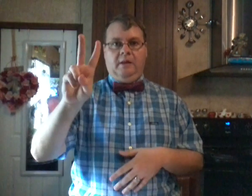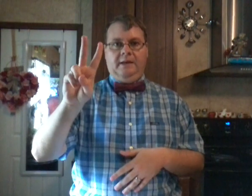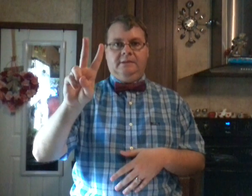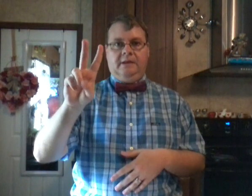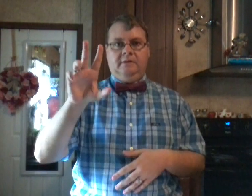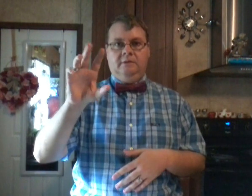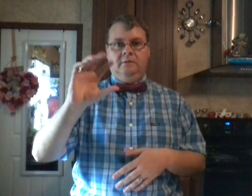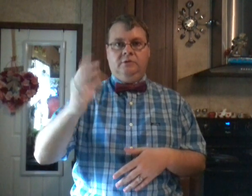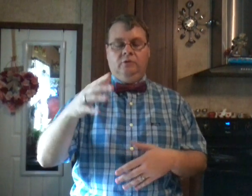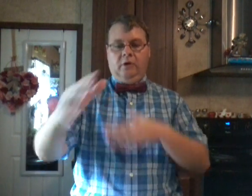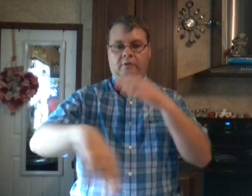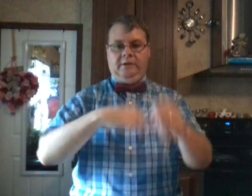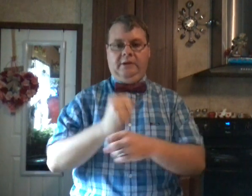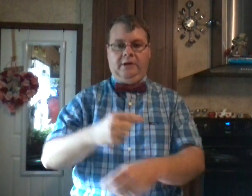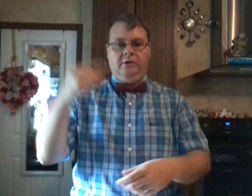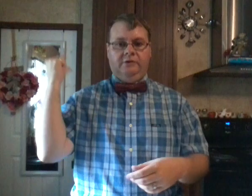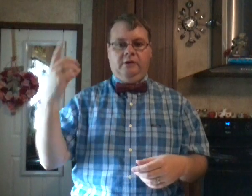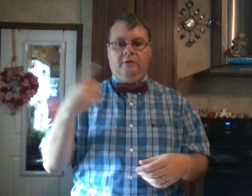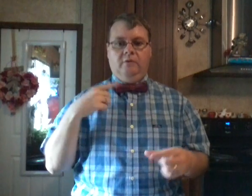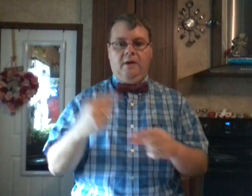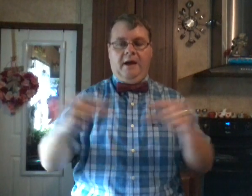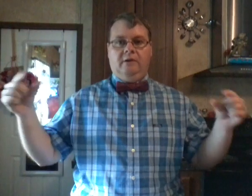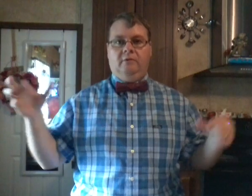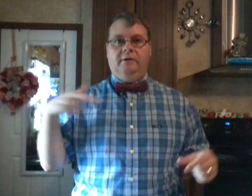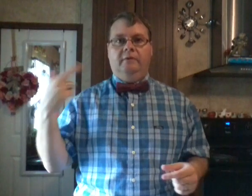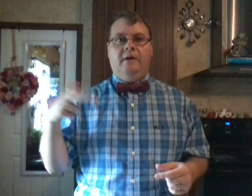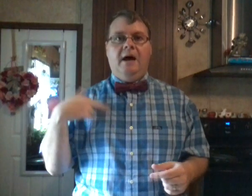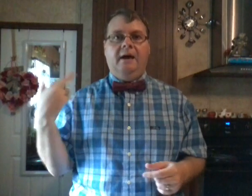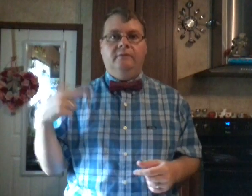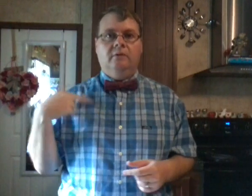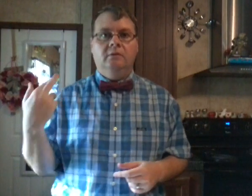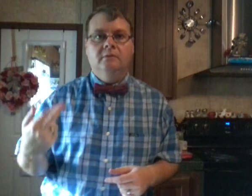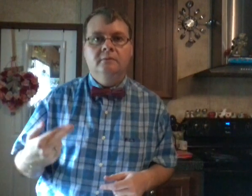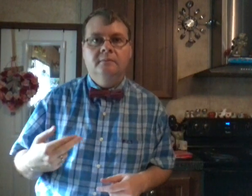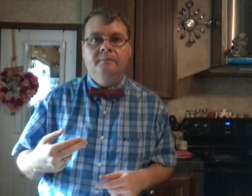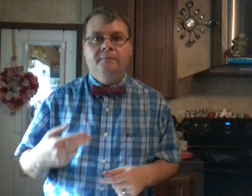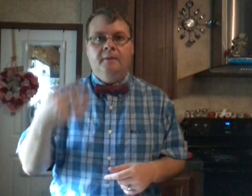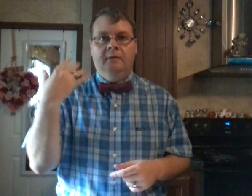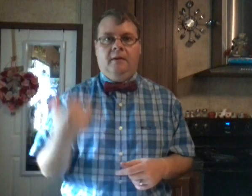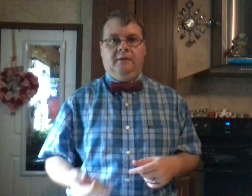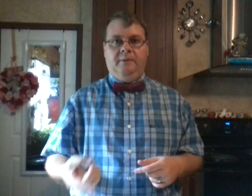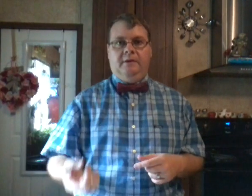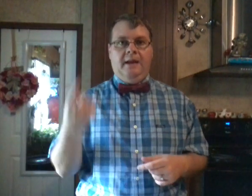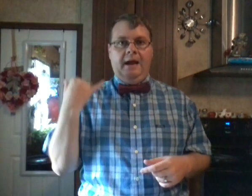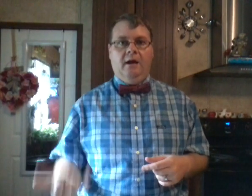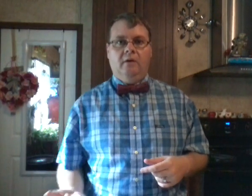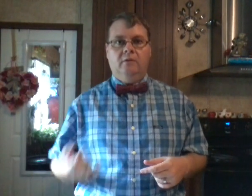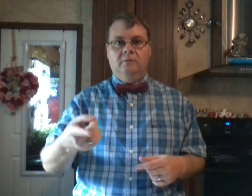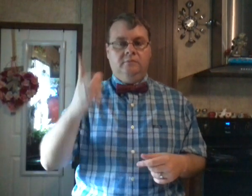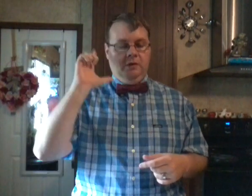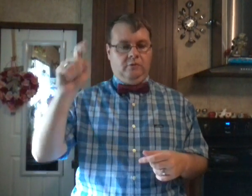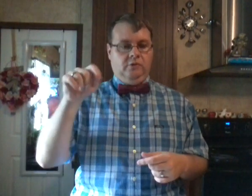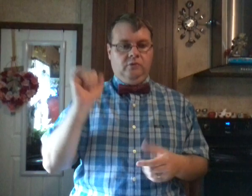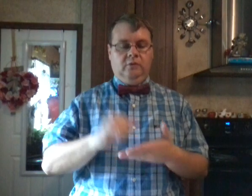place that 200 years ago had a great revival. Like, but now, you know, you